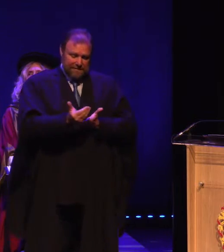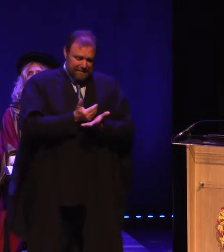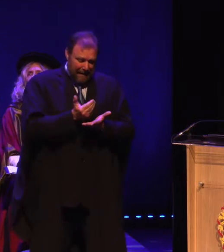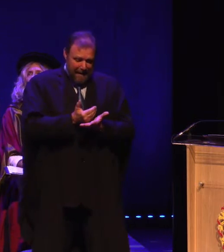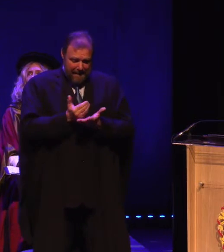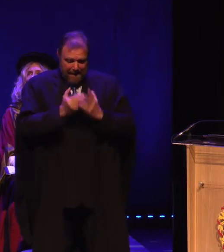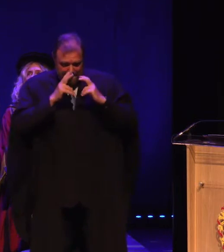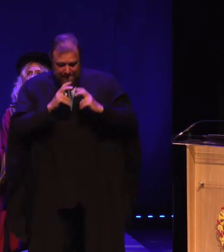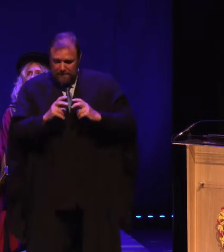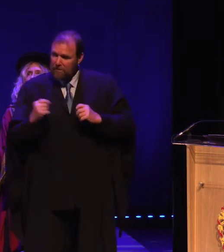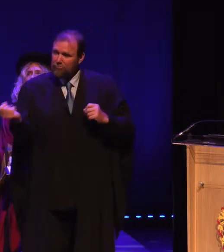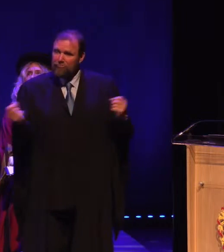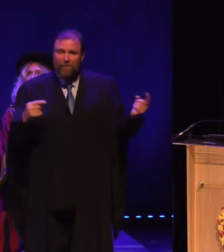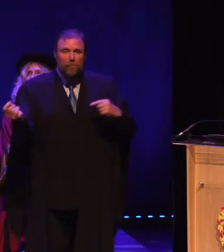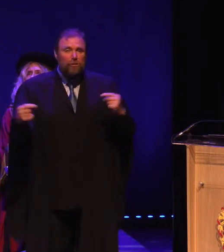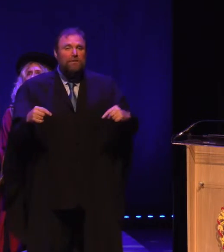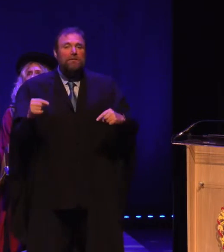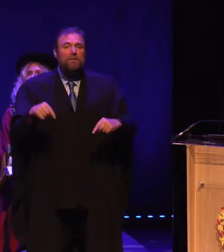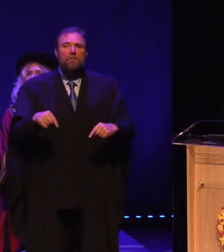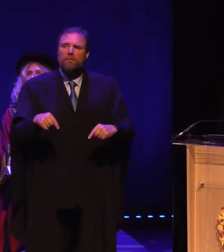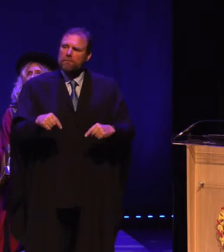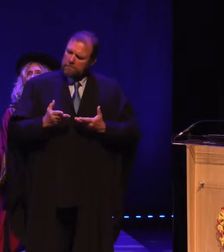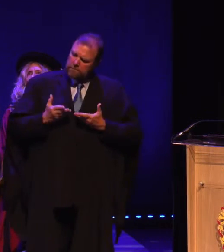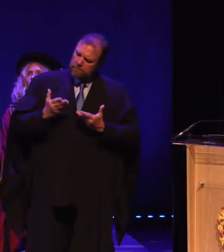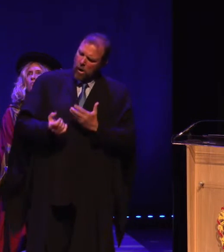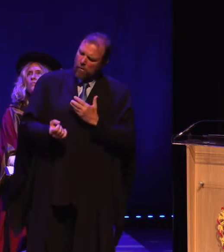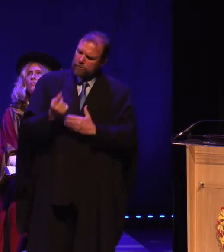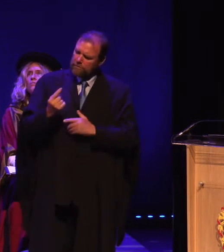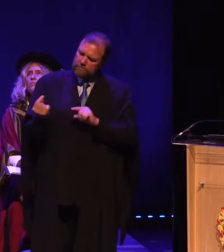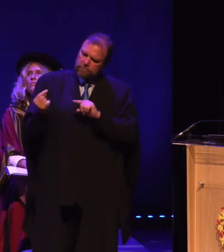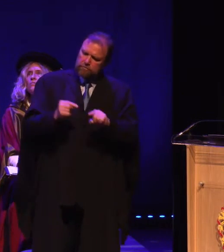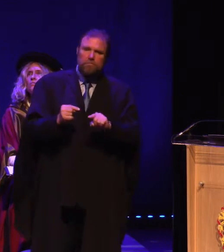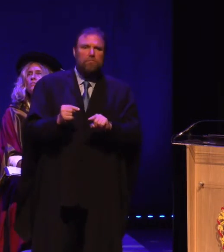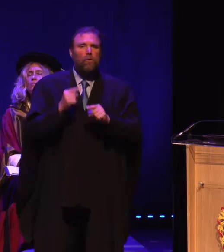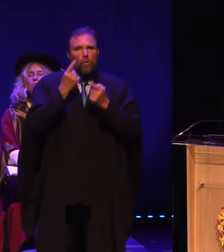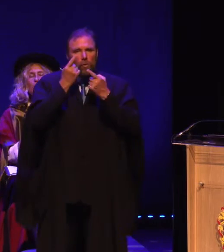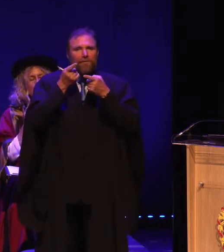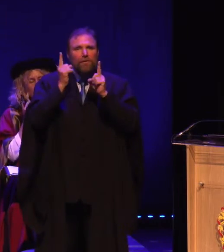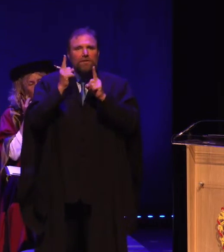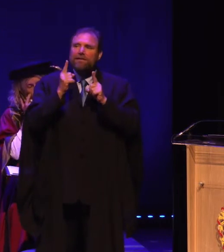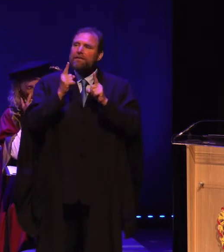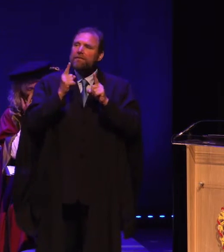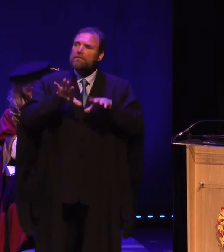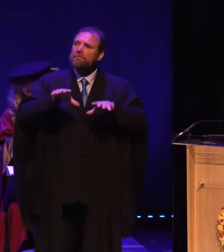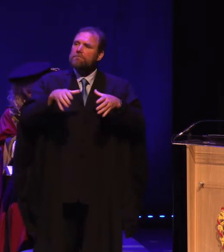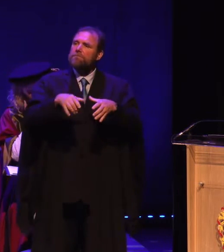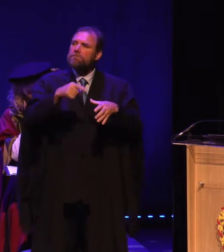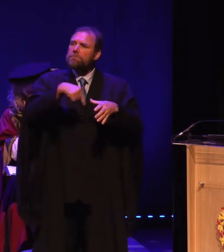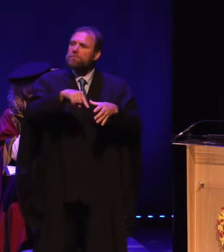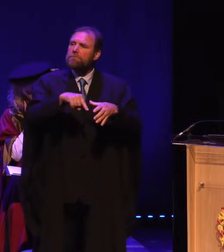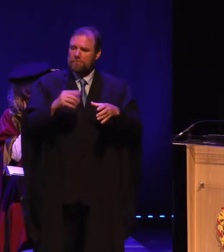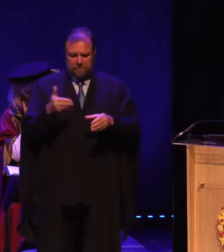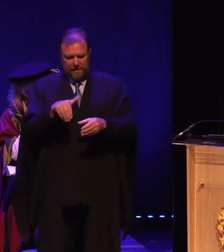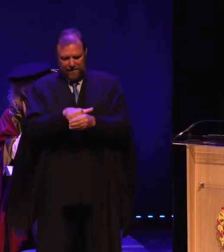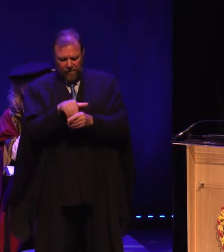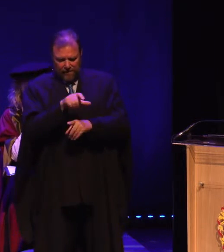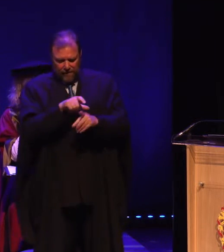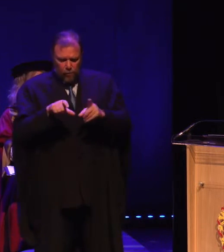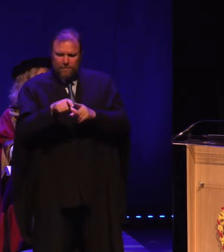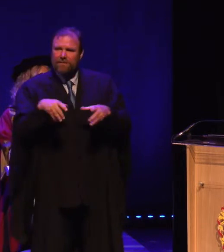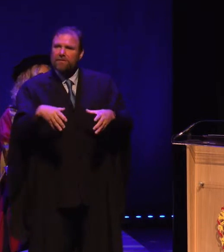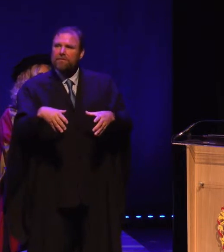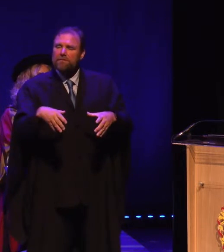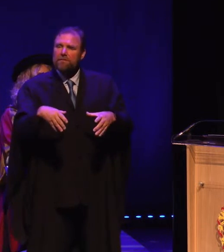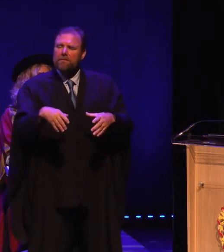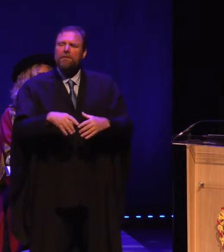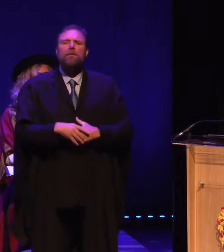the opportunity to come to campus and experience being part of a university community. And just last